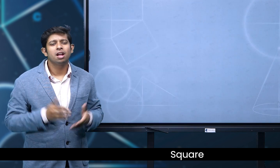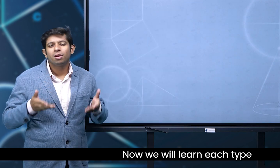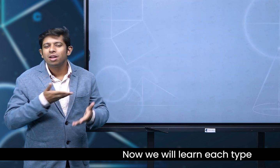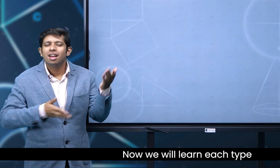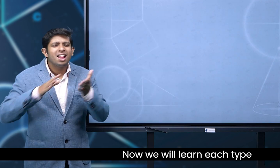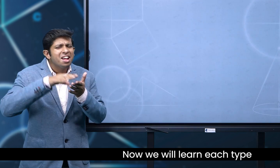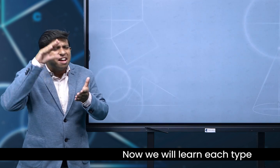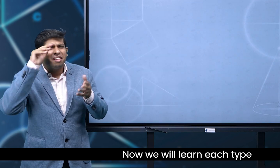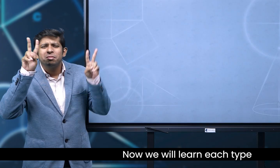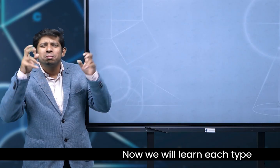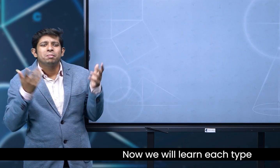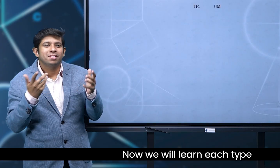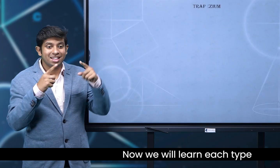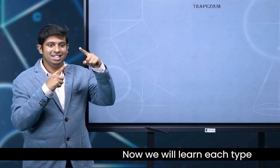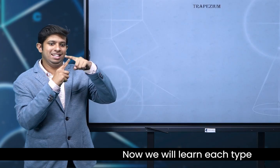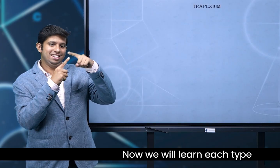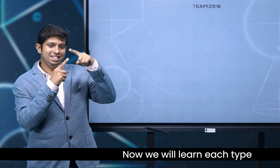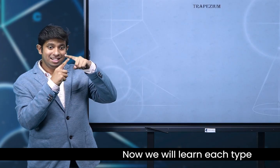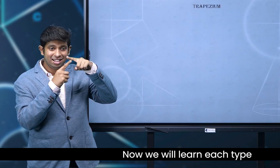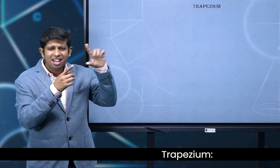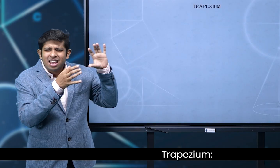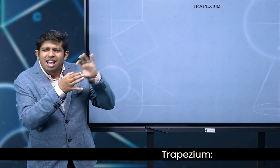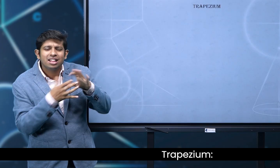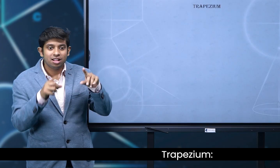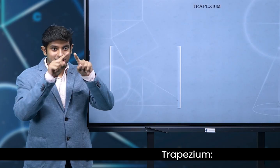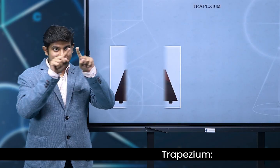Now we will learn each type. Trapezium.